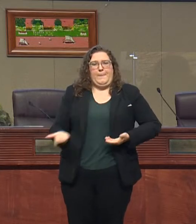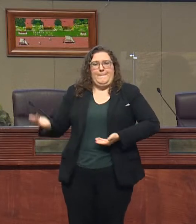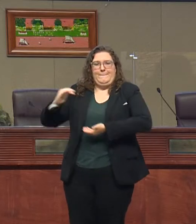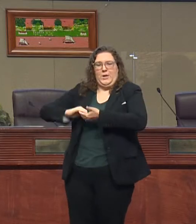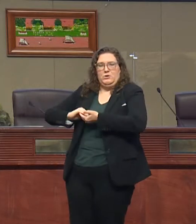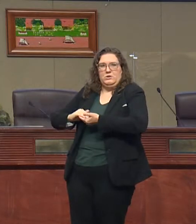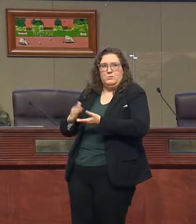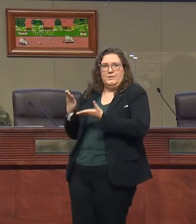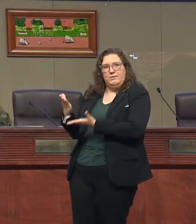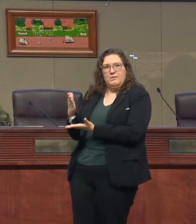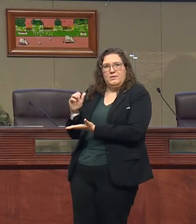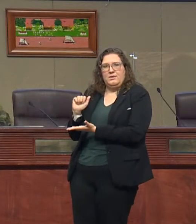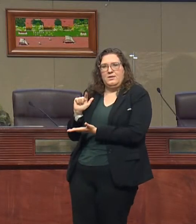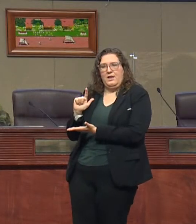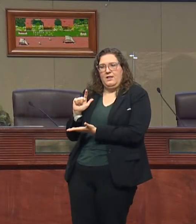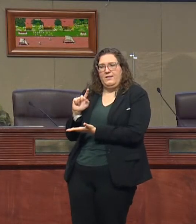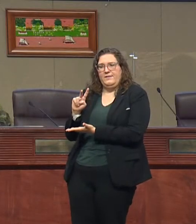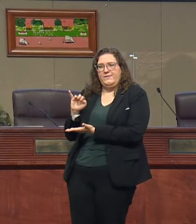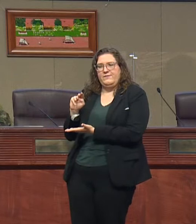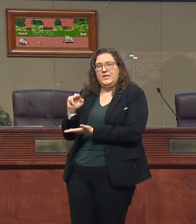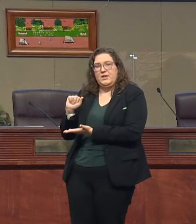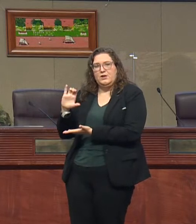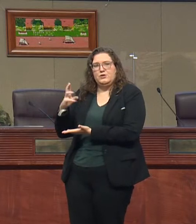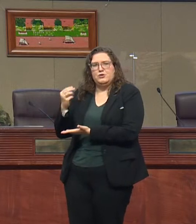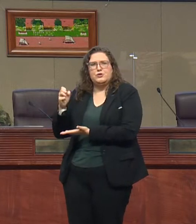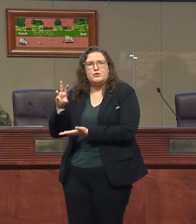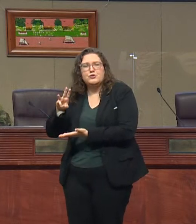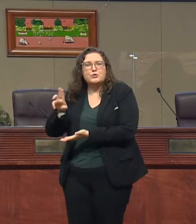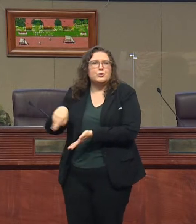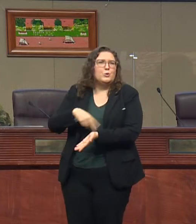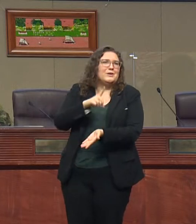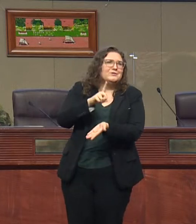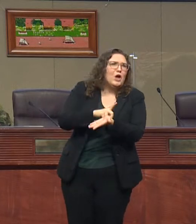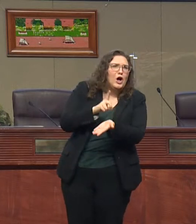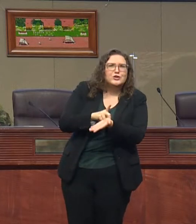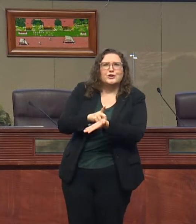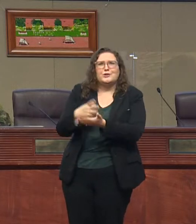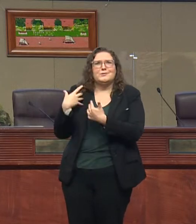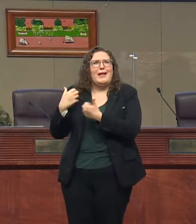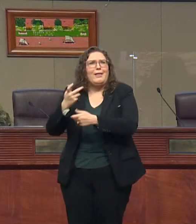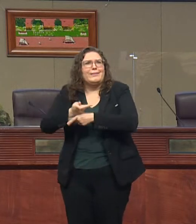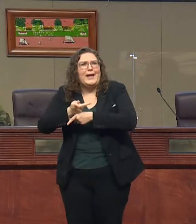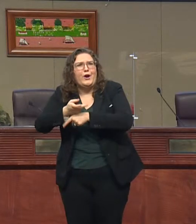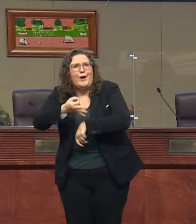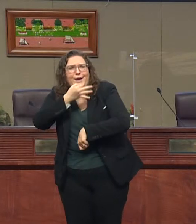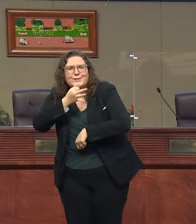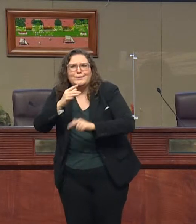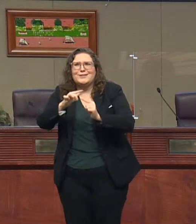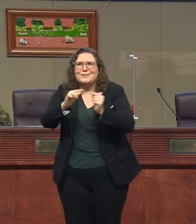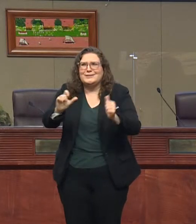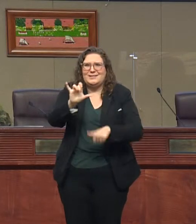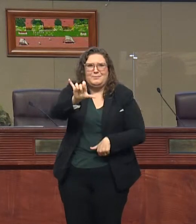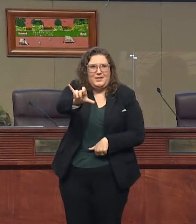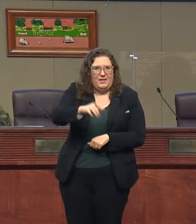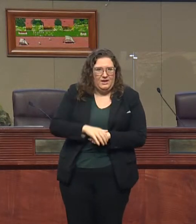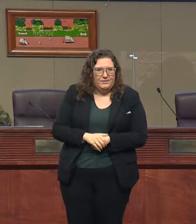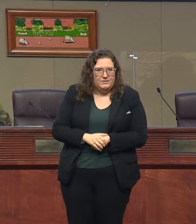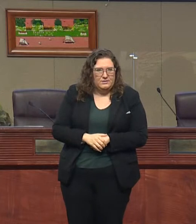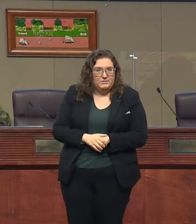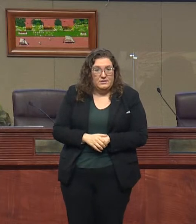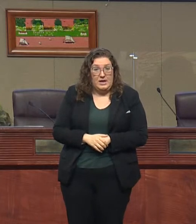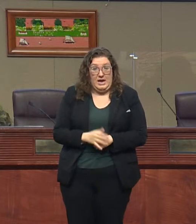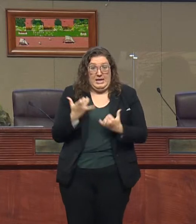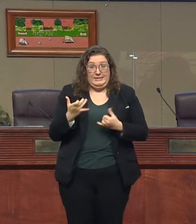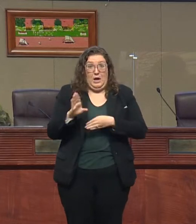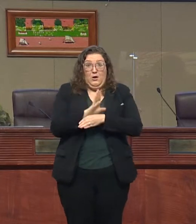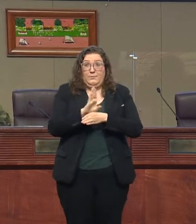epidemiologists and other healthcare experts here within our community. And as we endeavor to continue opening up our businesses,